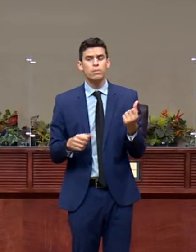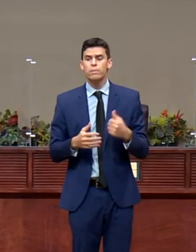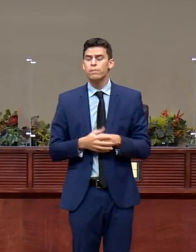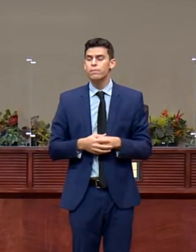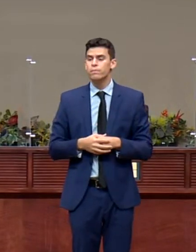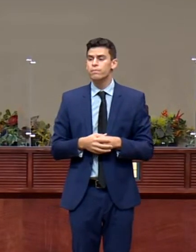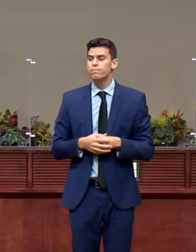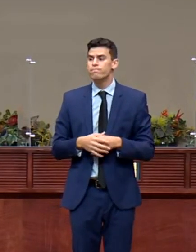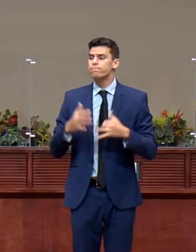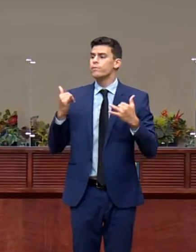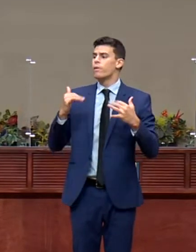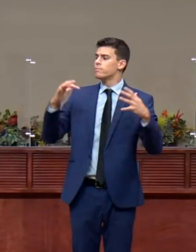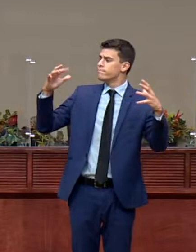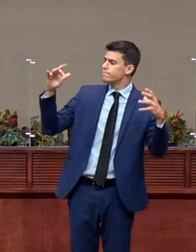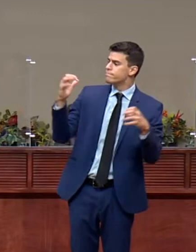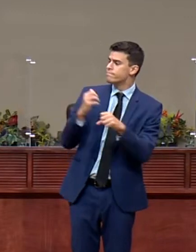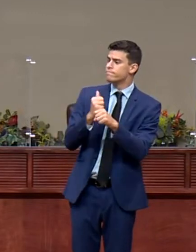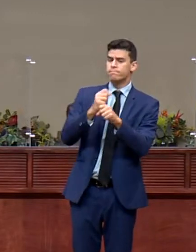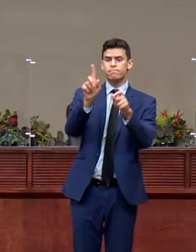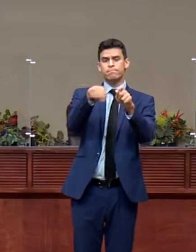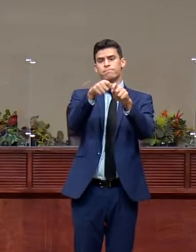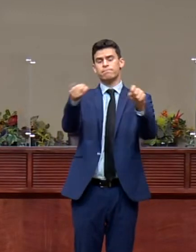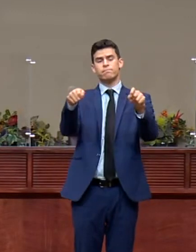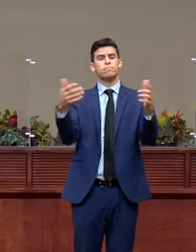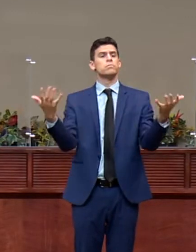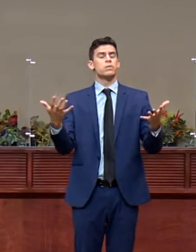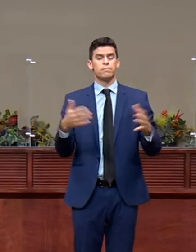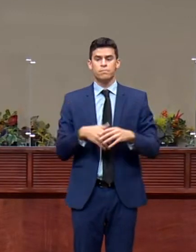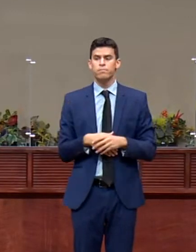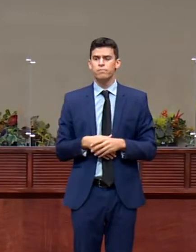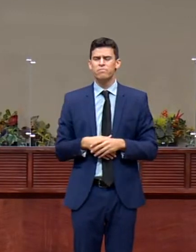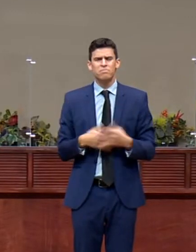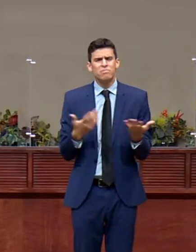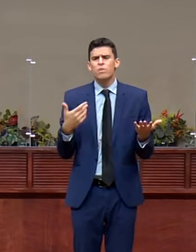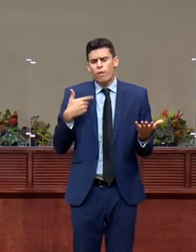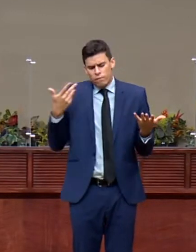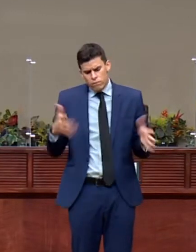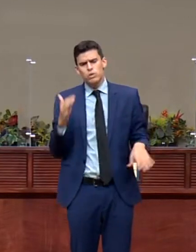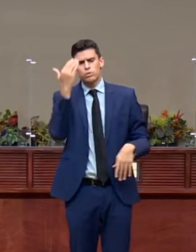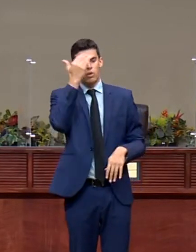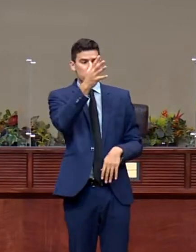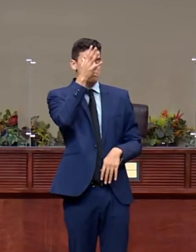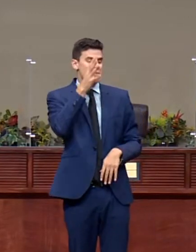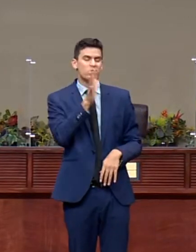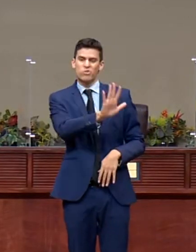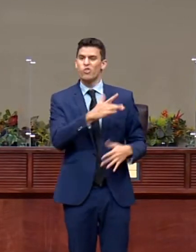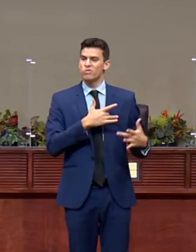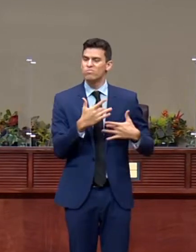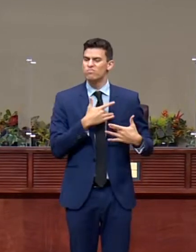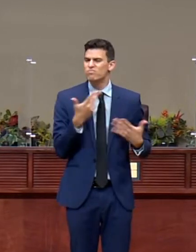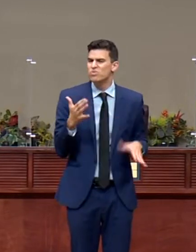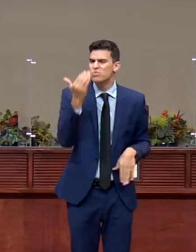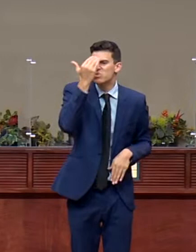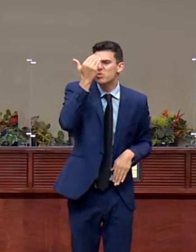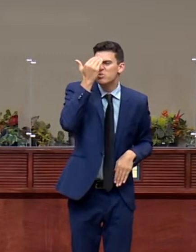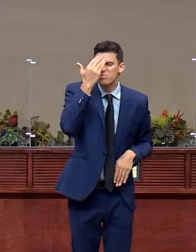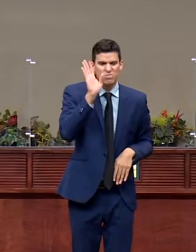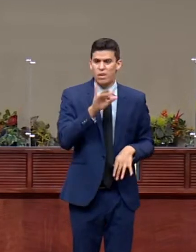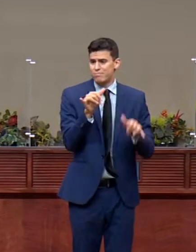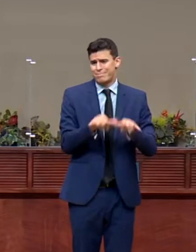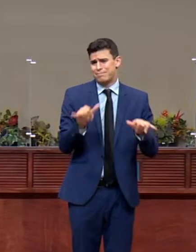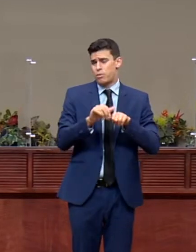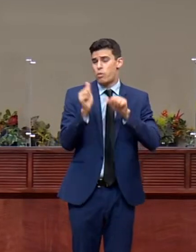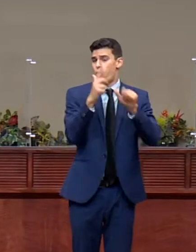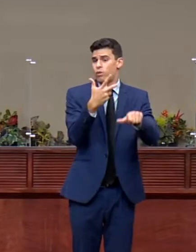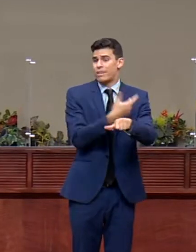So to close out, again, we know what parents want to know. It's the same for every vaccine. Is it